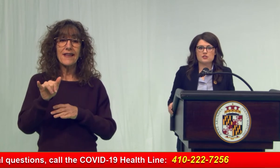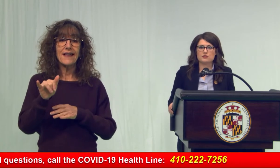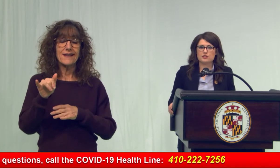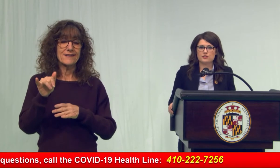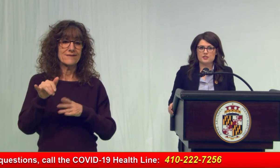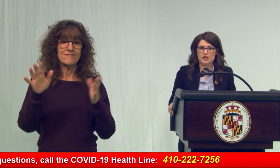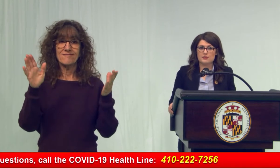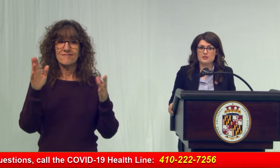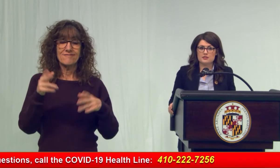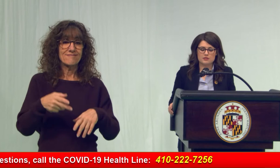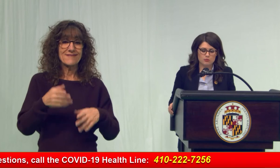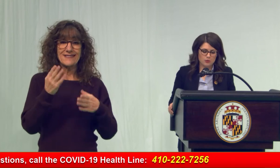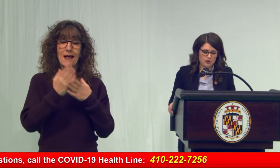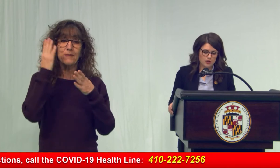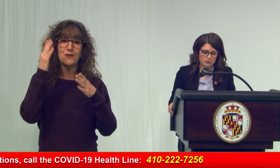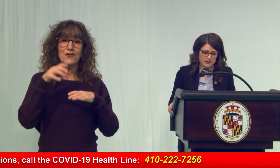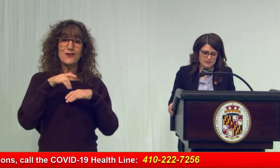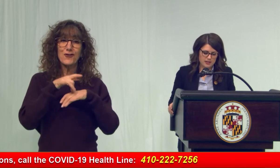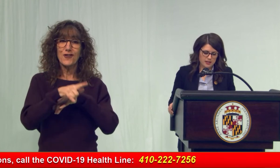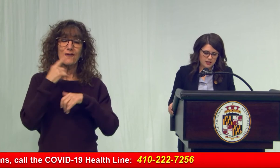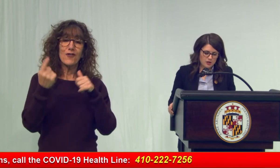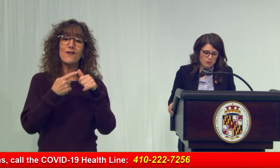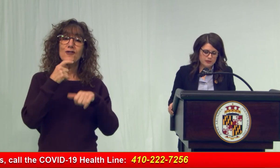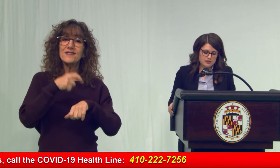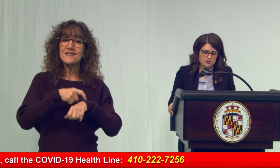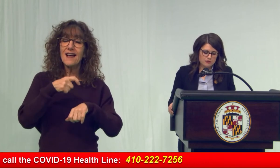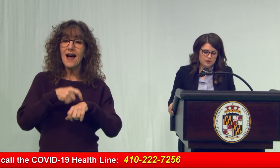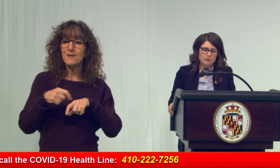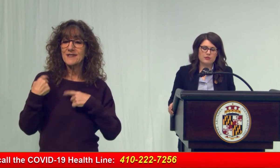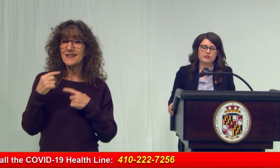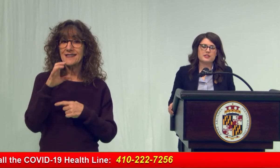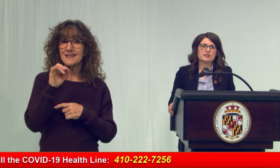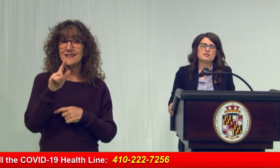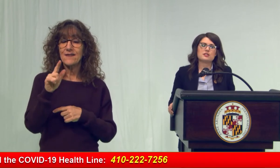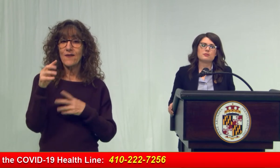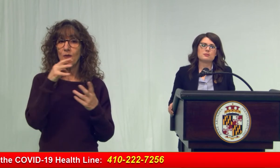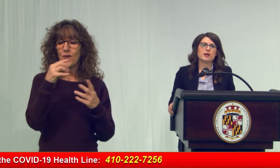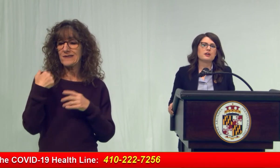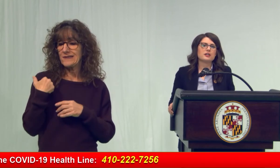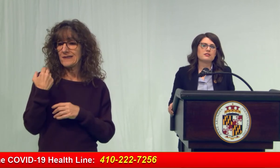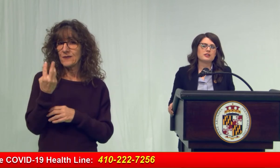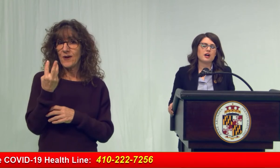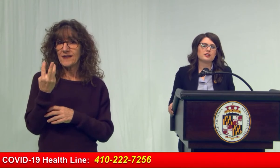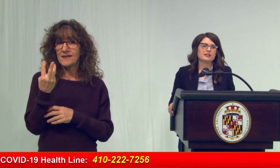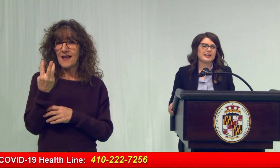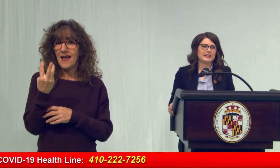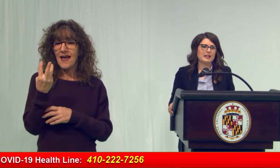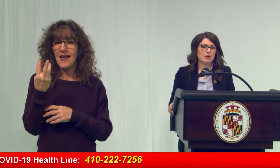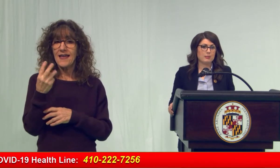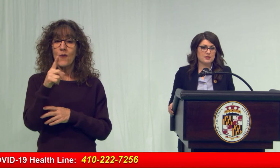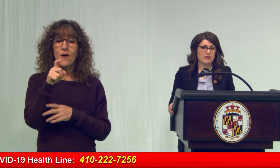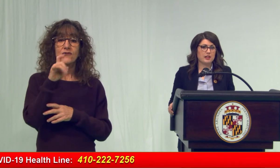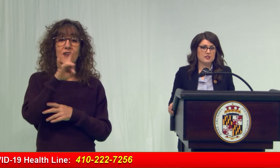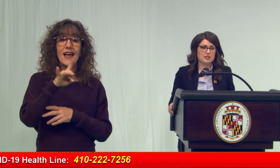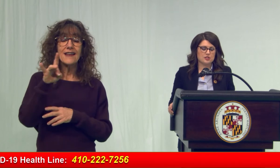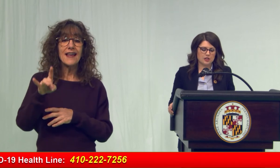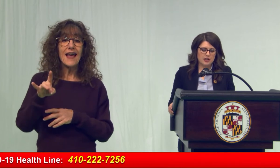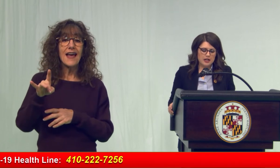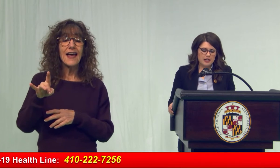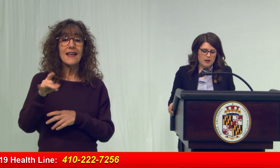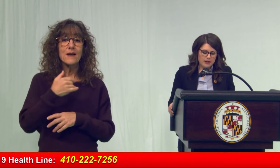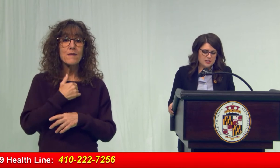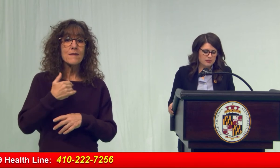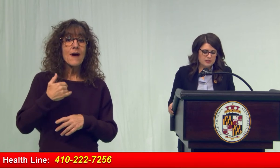legislative session for the first time since the Civil War on Wednesday. We did so for a number of reasons. It was imperative that the 188 members of the